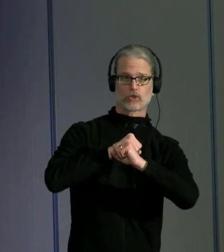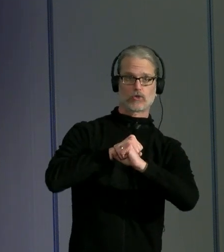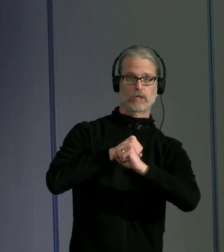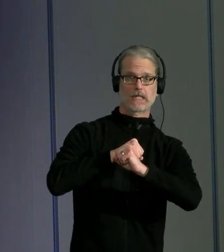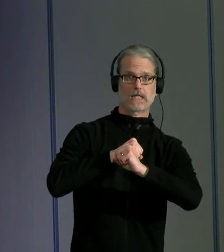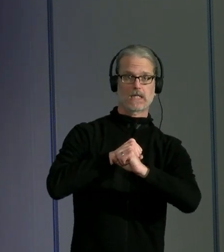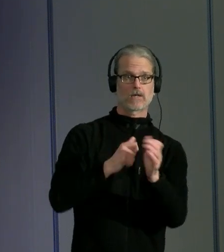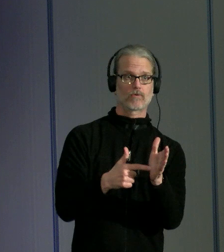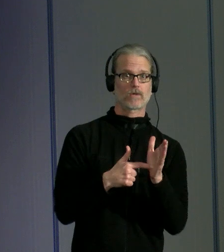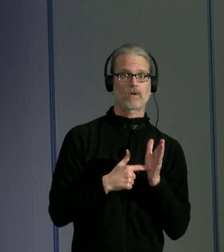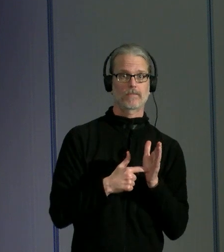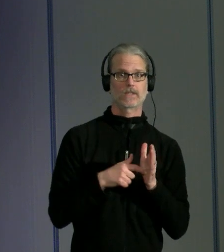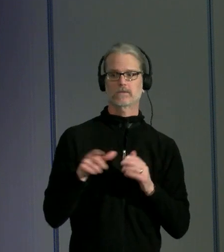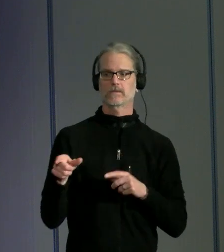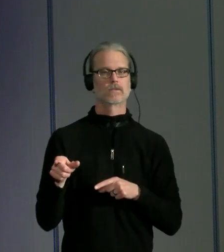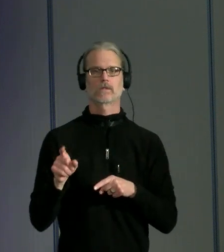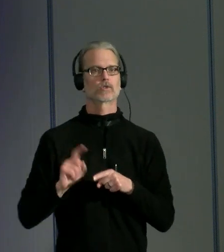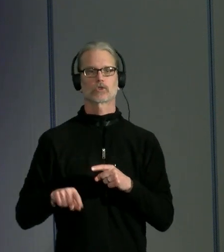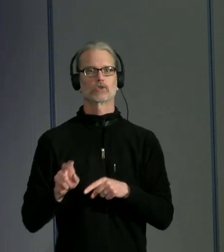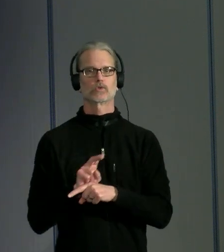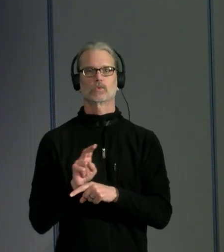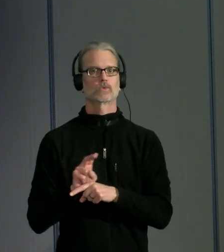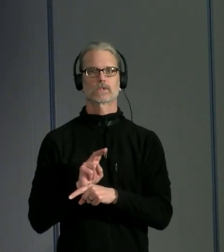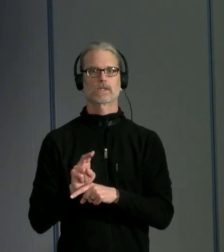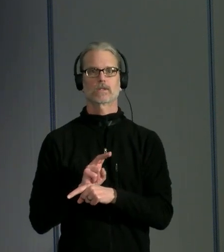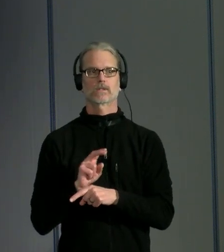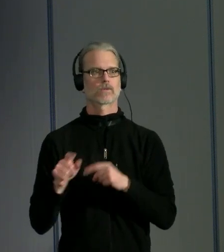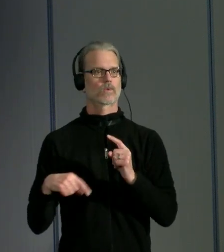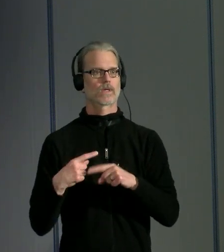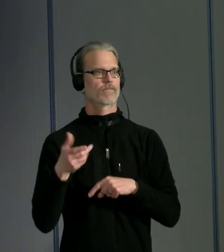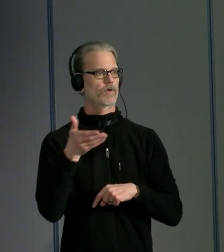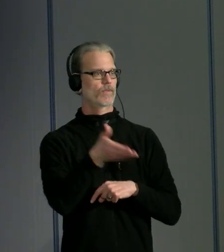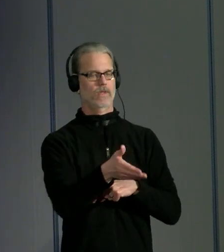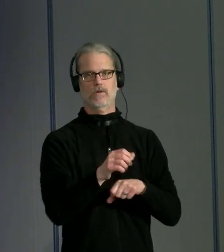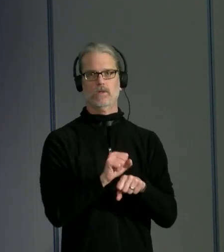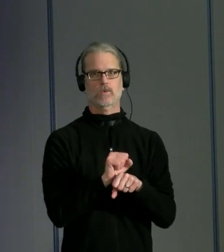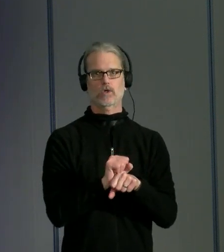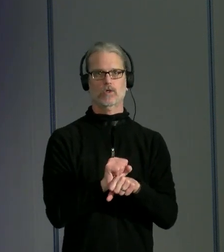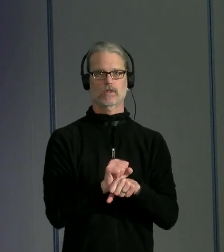requirements, she was unable to use it while in her workplace.